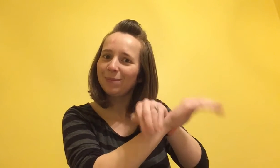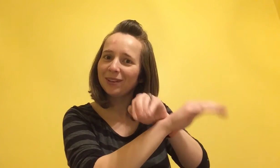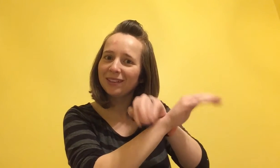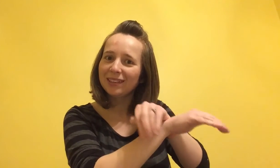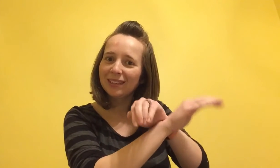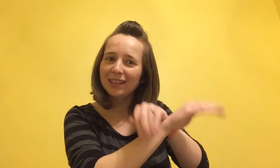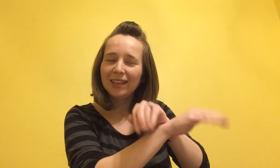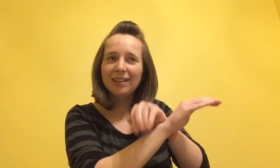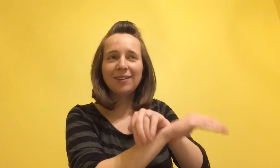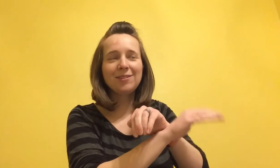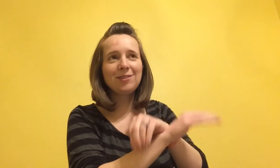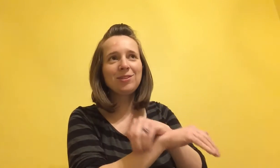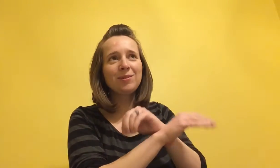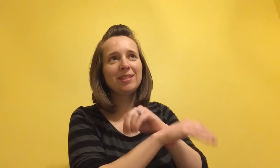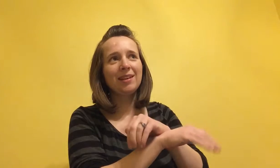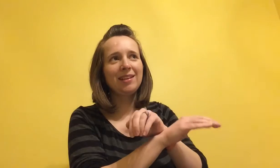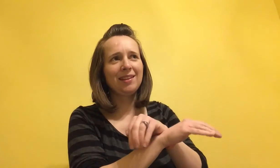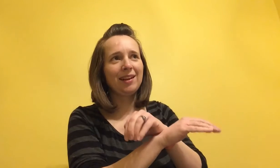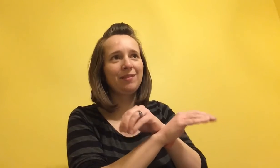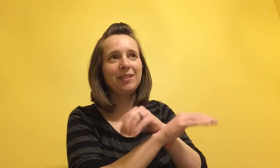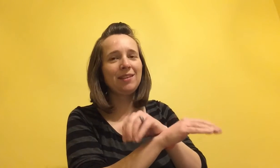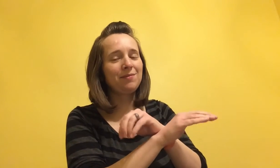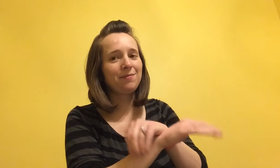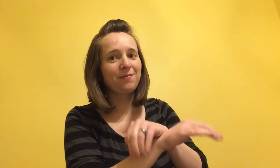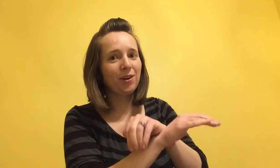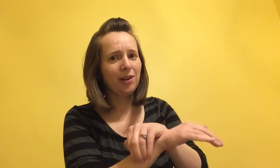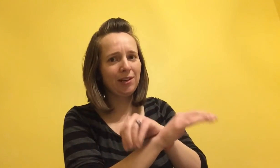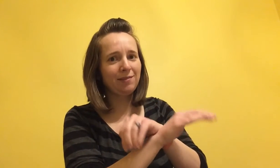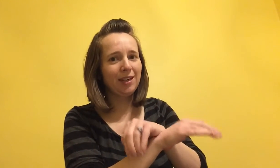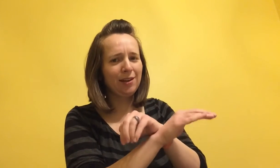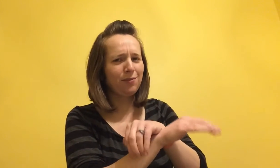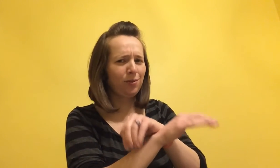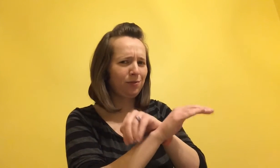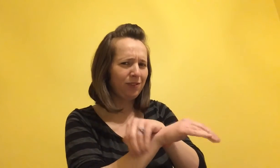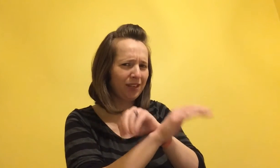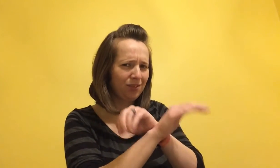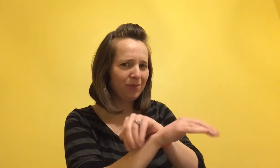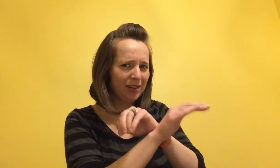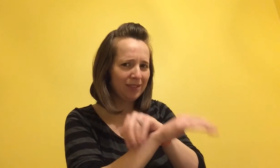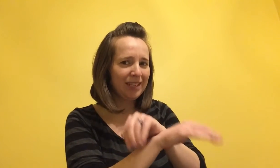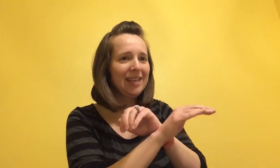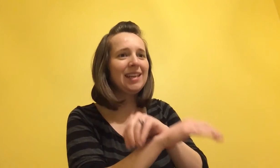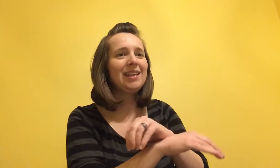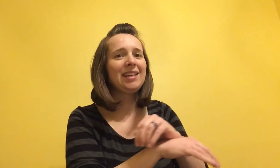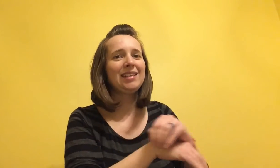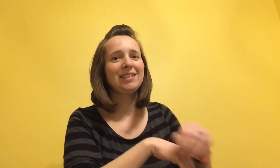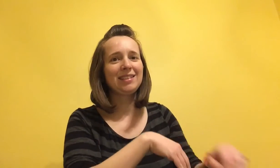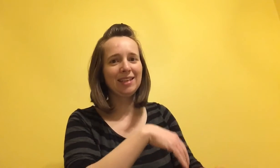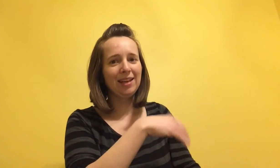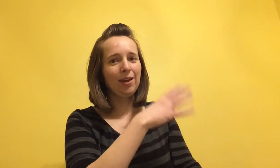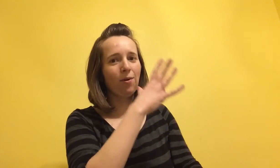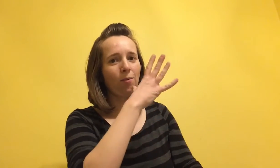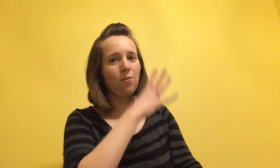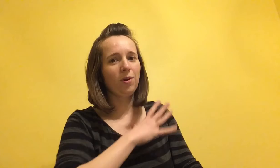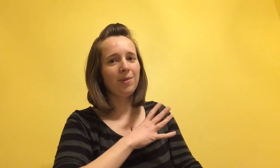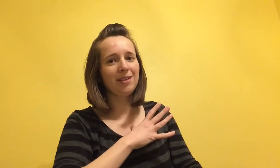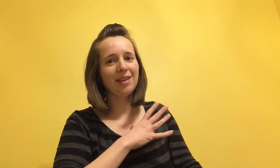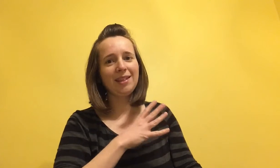Ladybug. Now there's also a sign that I've seen, very kind of old-fashioned way of signing it is woman and